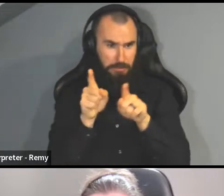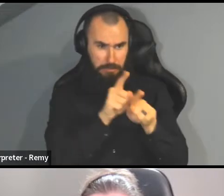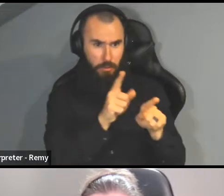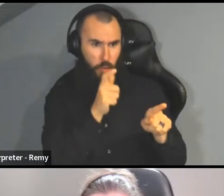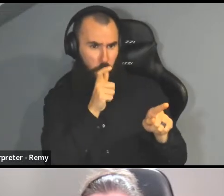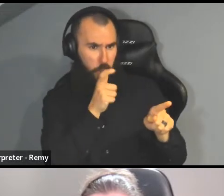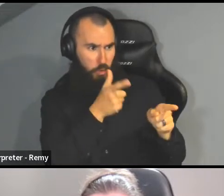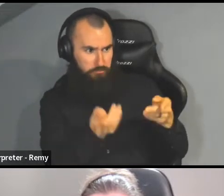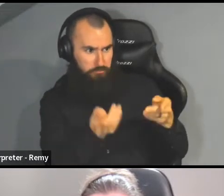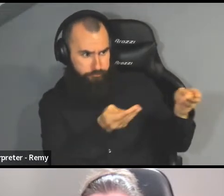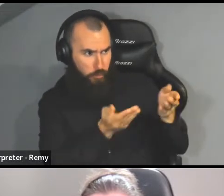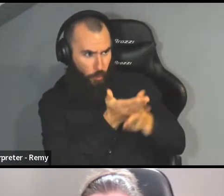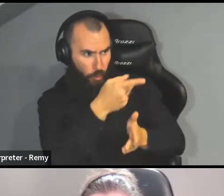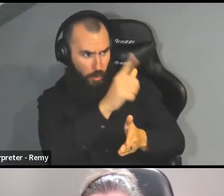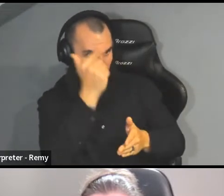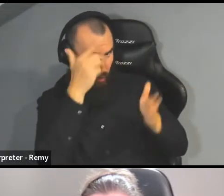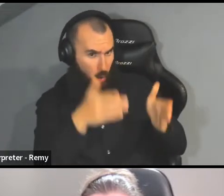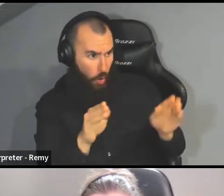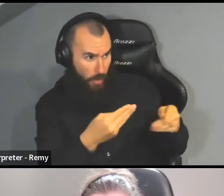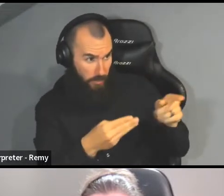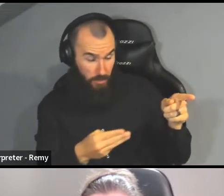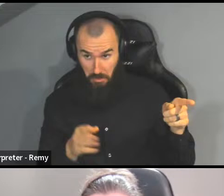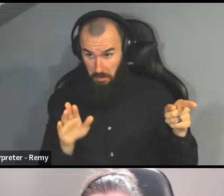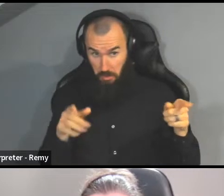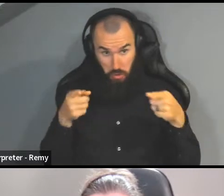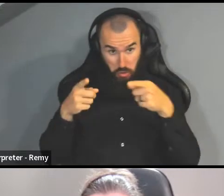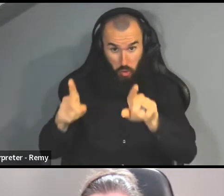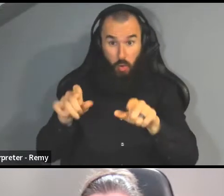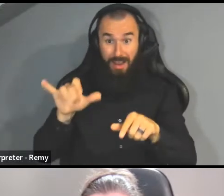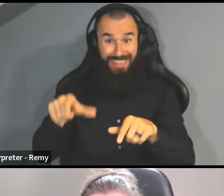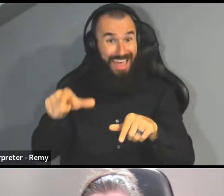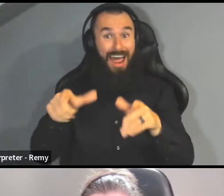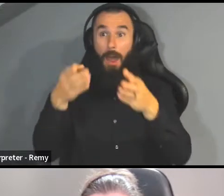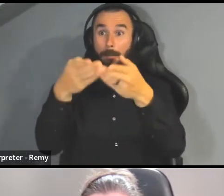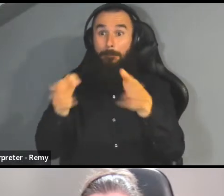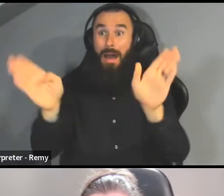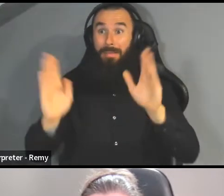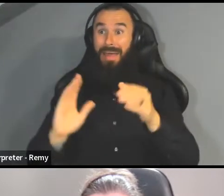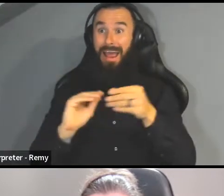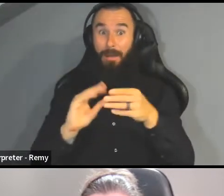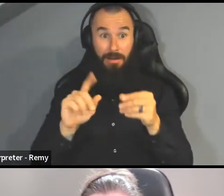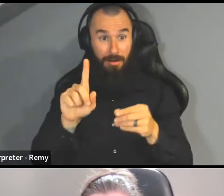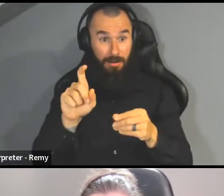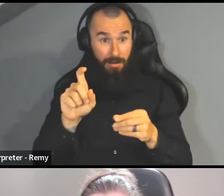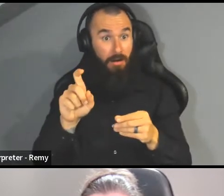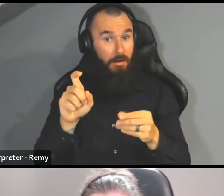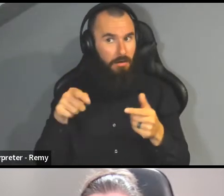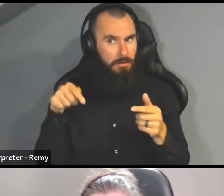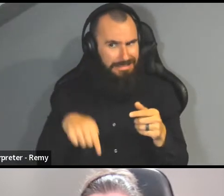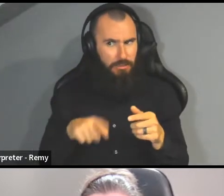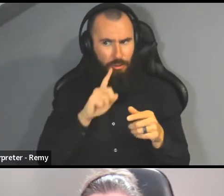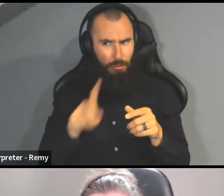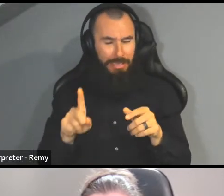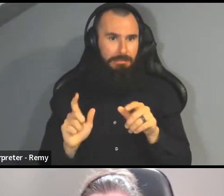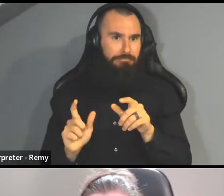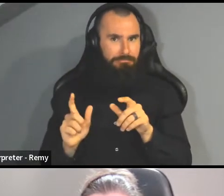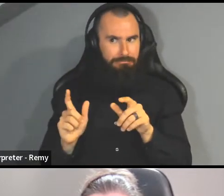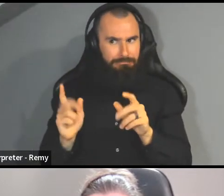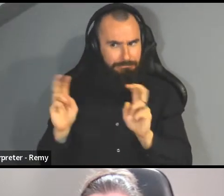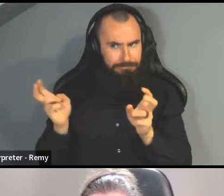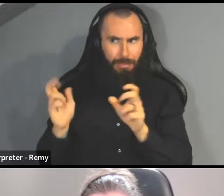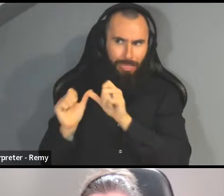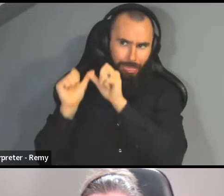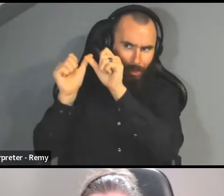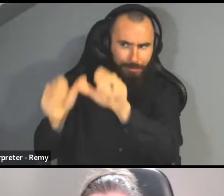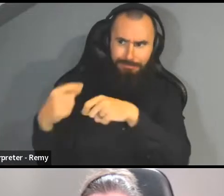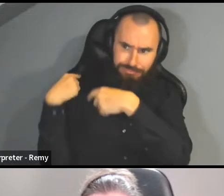at the governor's office, if during the public comments that this is a continued theme, we would have to